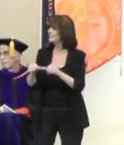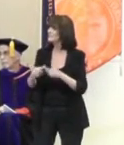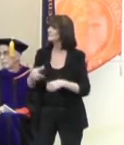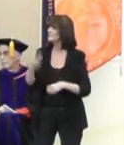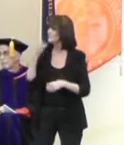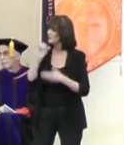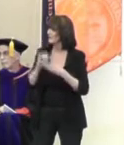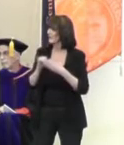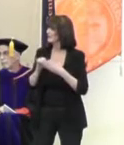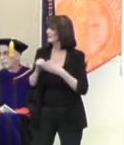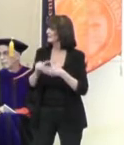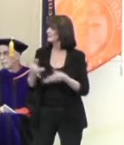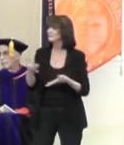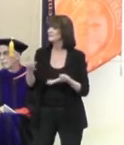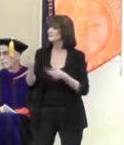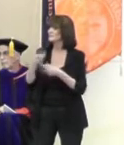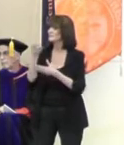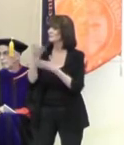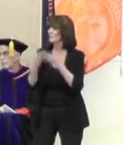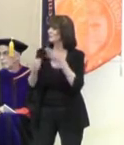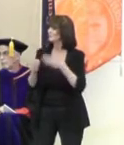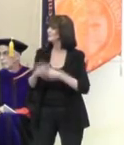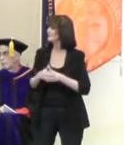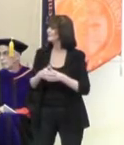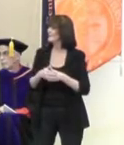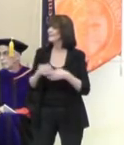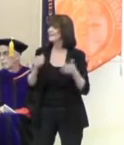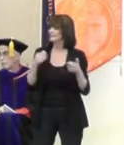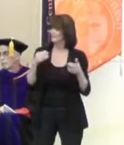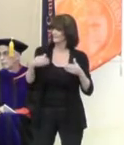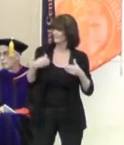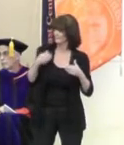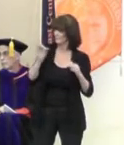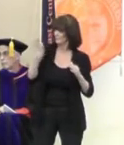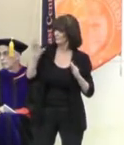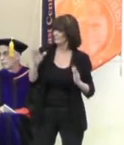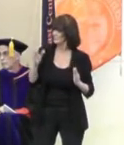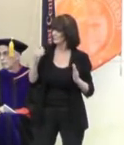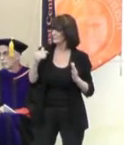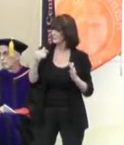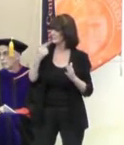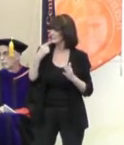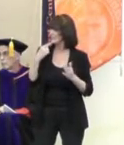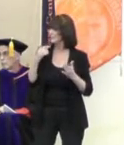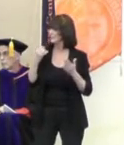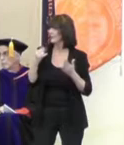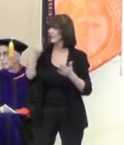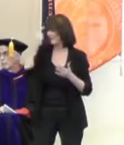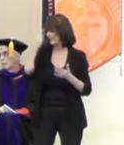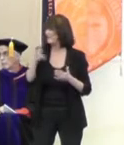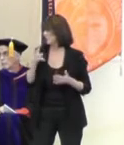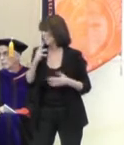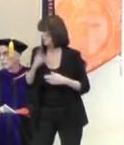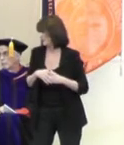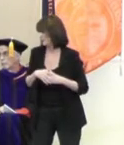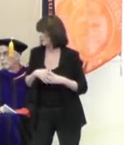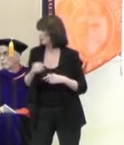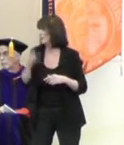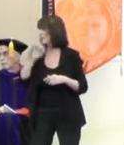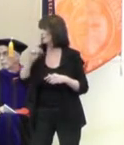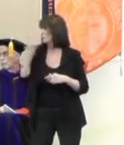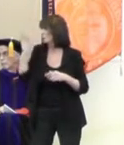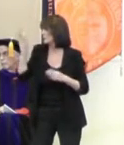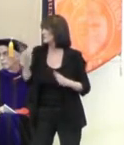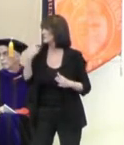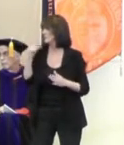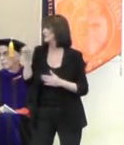killed the whole thing. And he said, now, I've got to go back and tell you, he said, now, they'll think it's water, but it's really